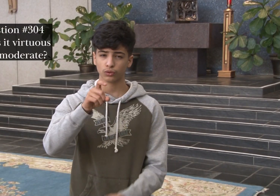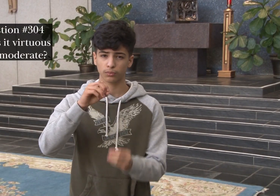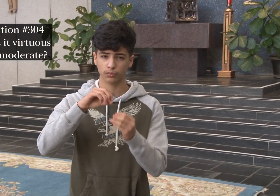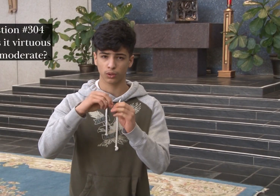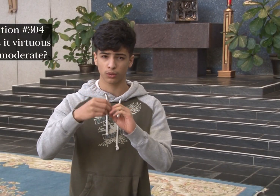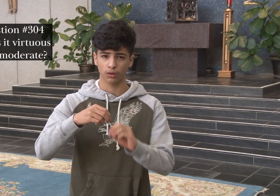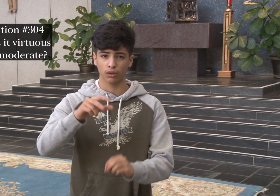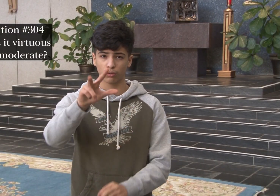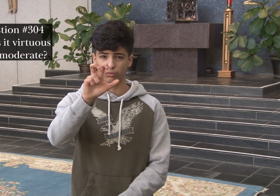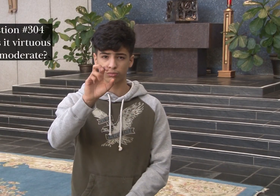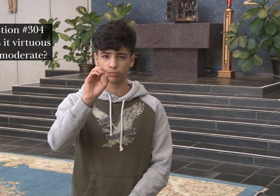Question 304.